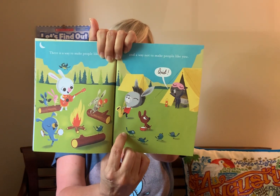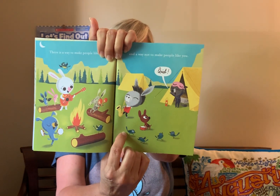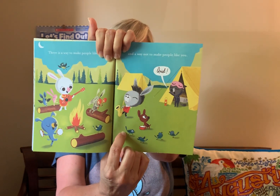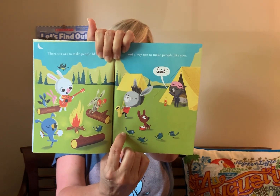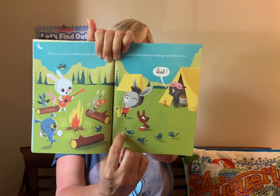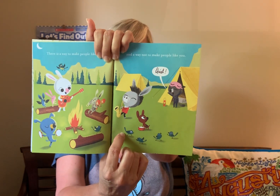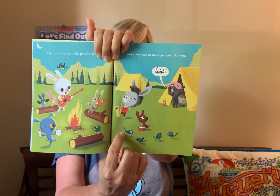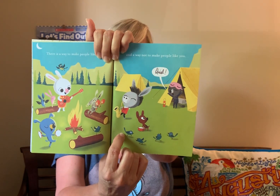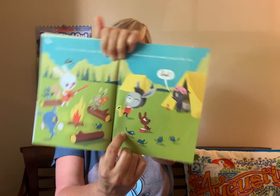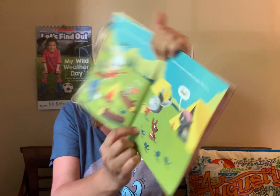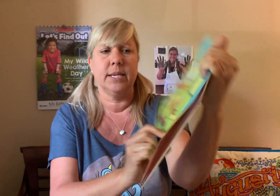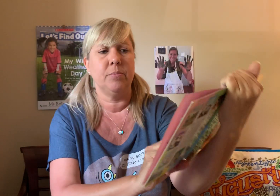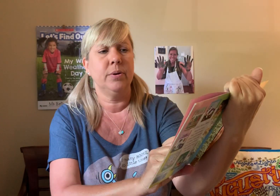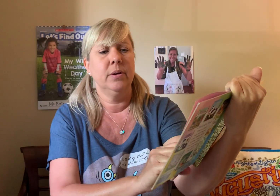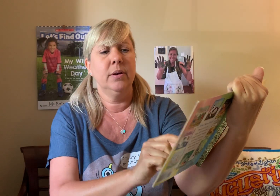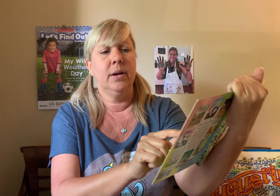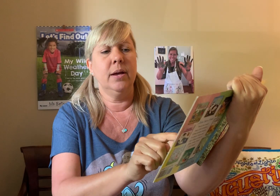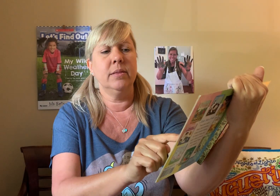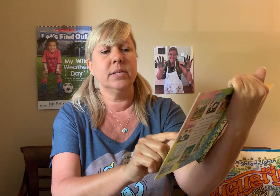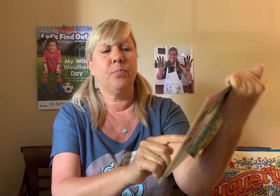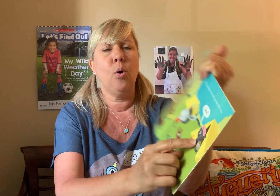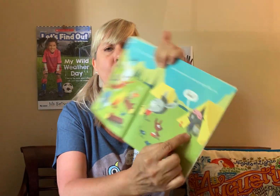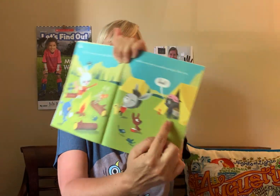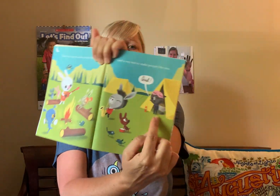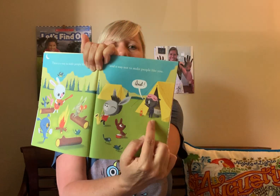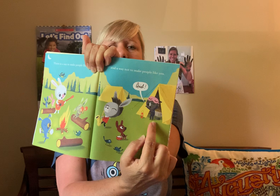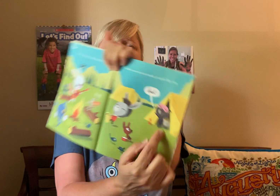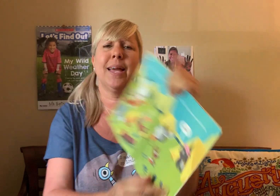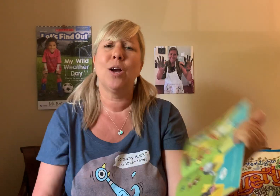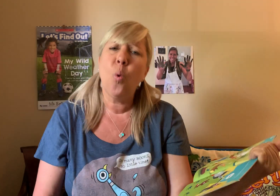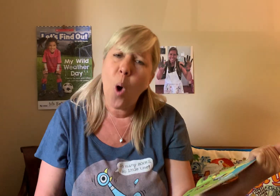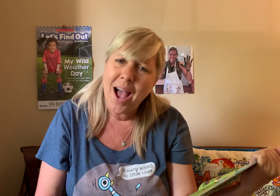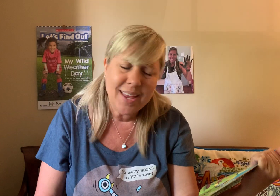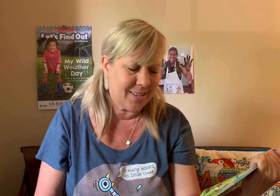others trying to sleep. And this poor raccoon is saying, quiet.